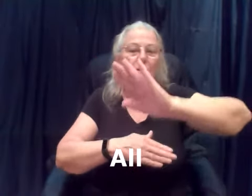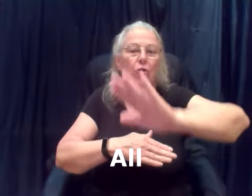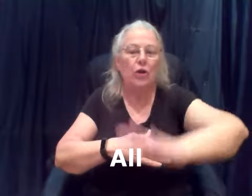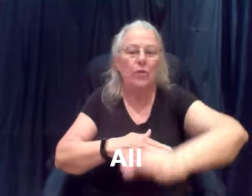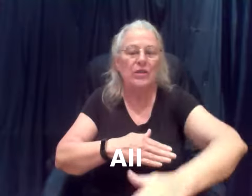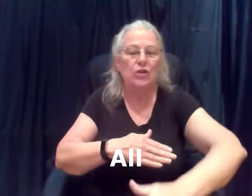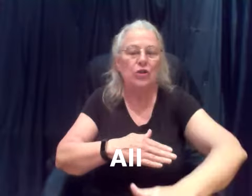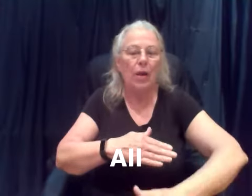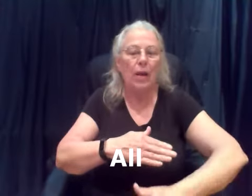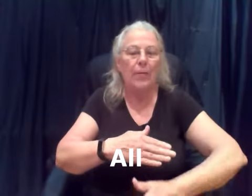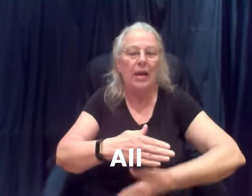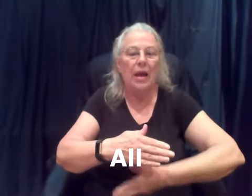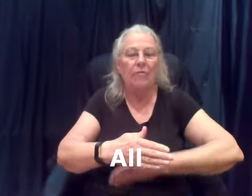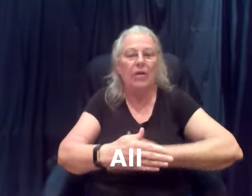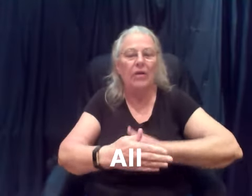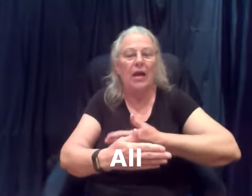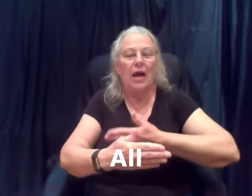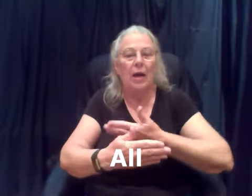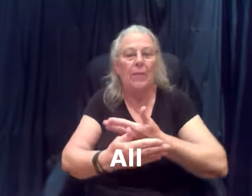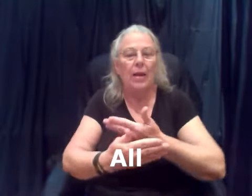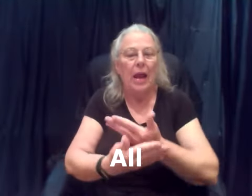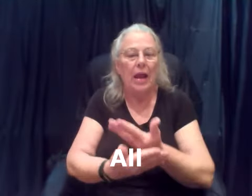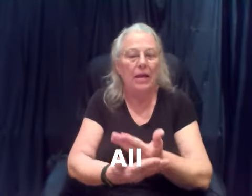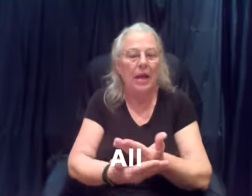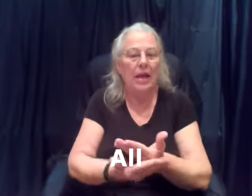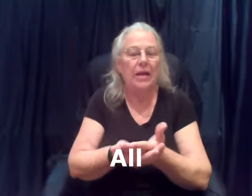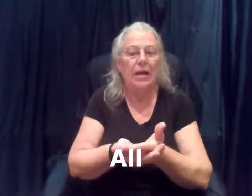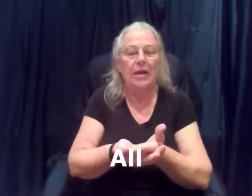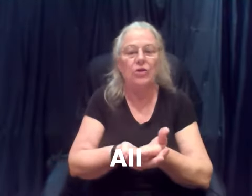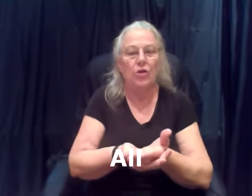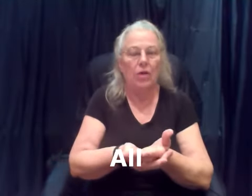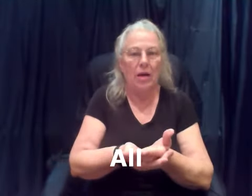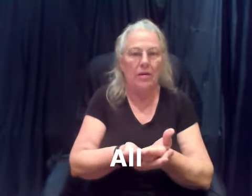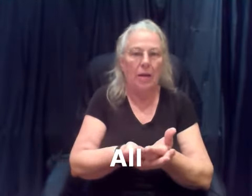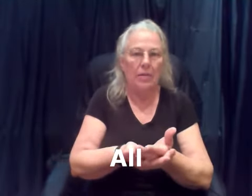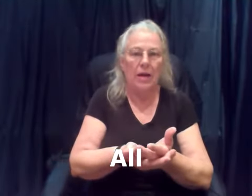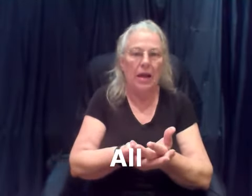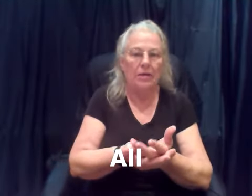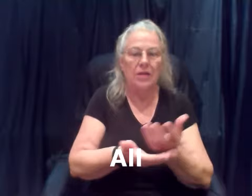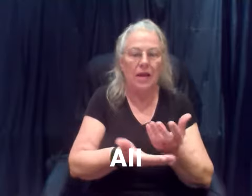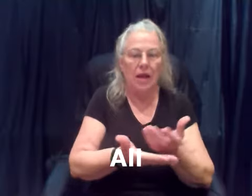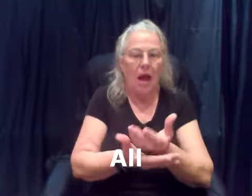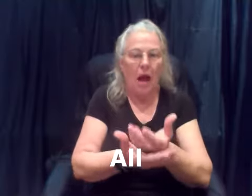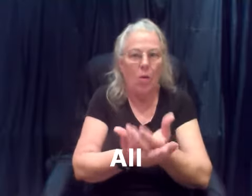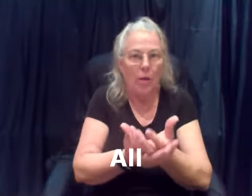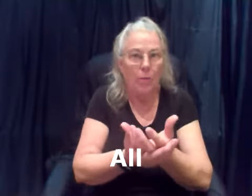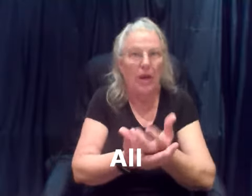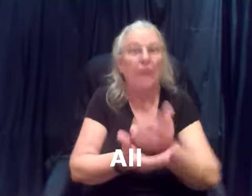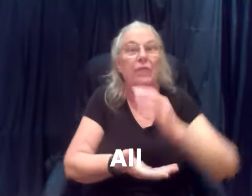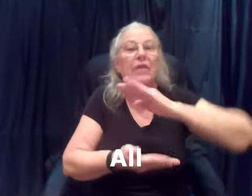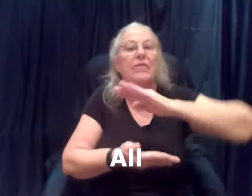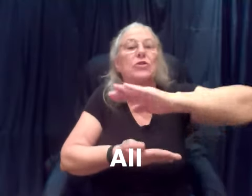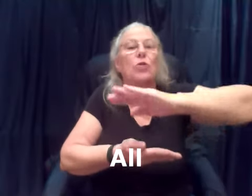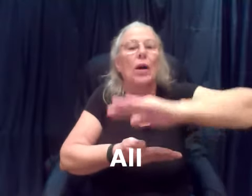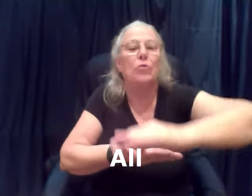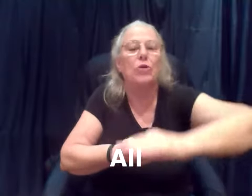to be scraping everything up and laying it into your non-dominant hand. It's like, I want to put everything there, so I'm going to take